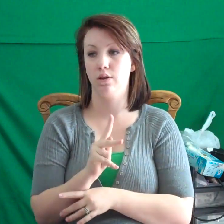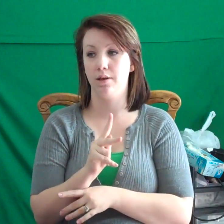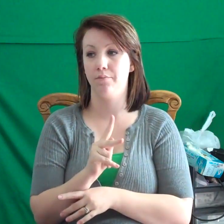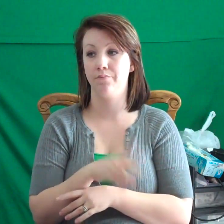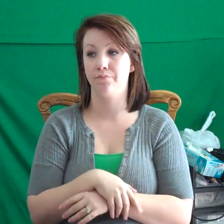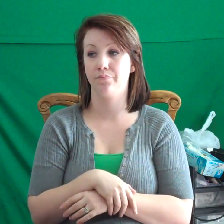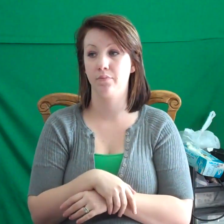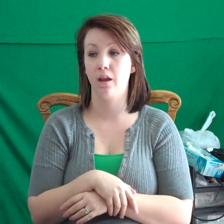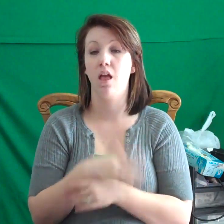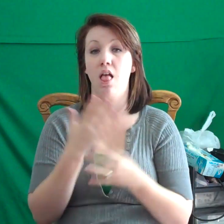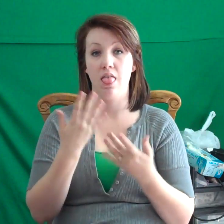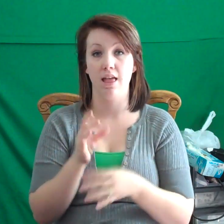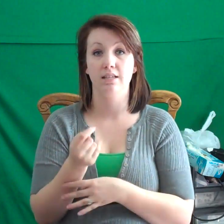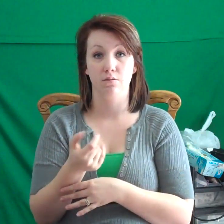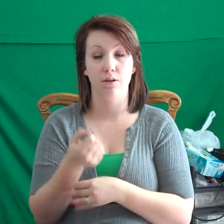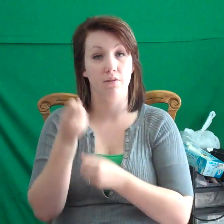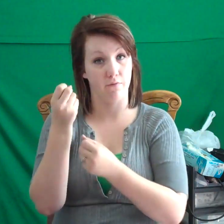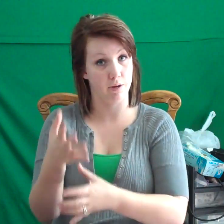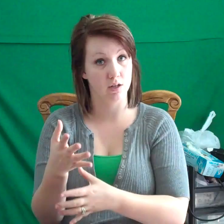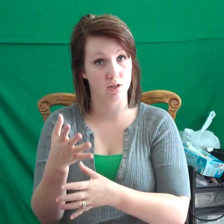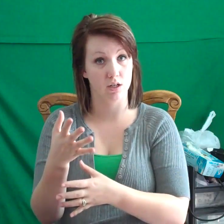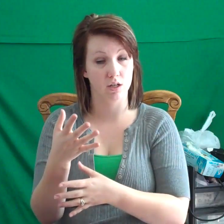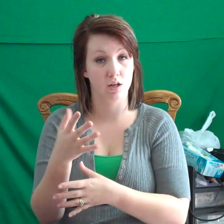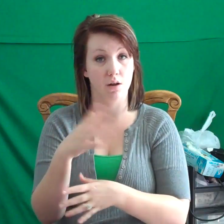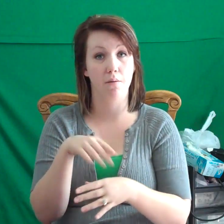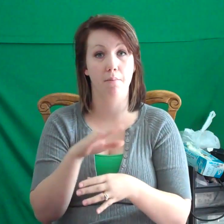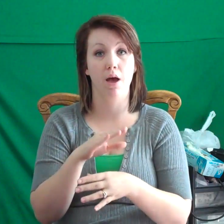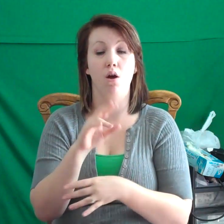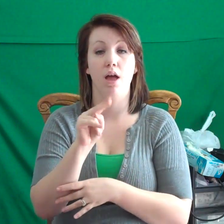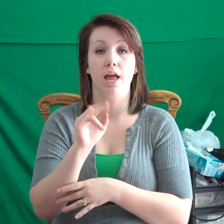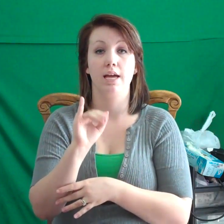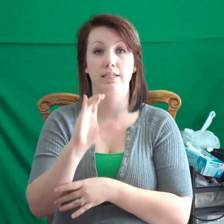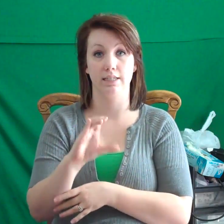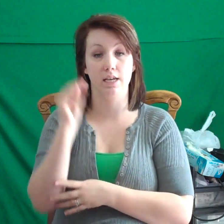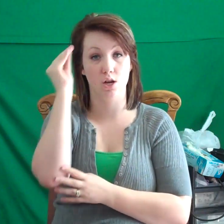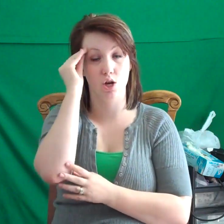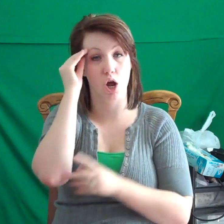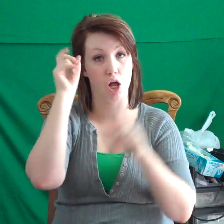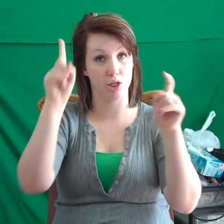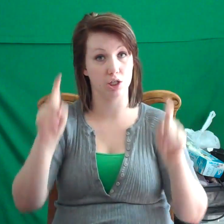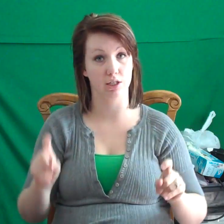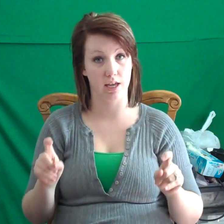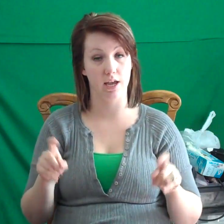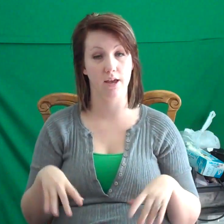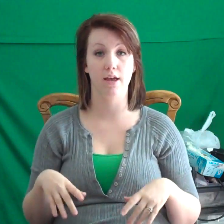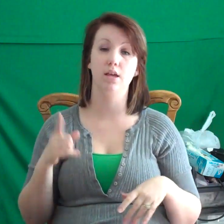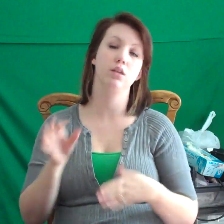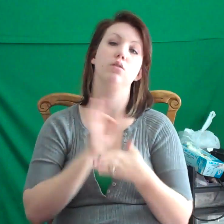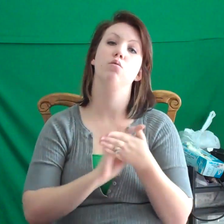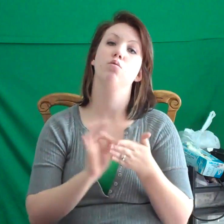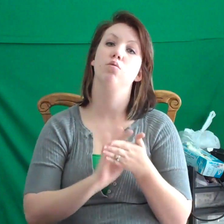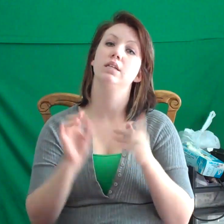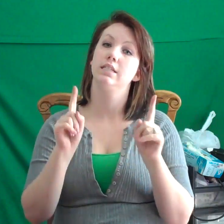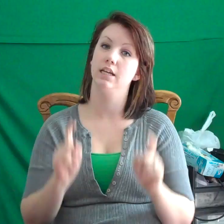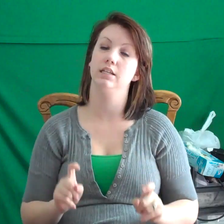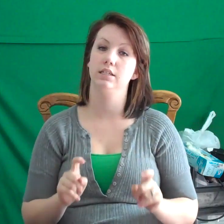bit of information regarding the NIC knowledge exam, which is the written test. Yes, you may